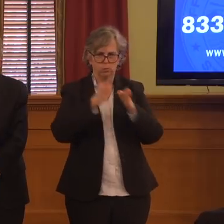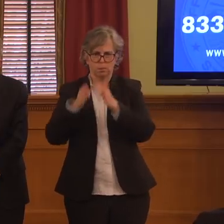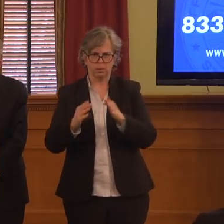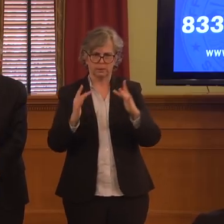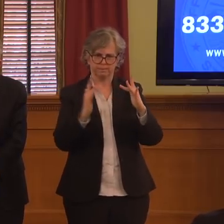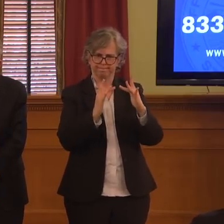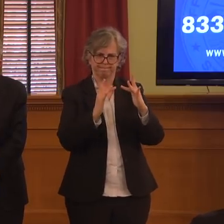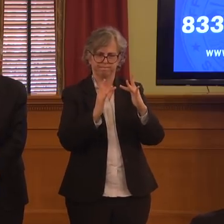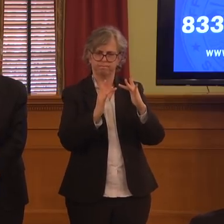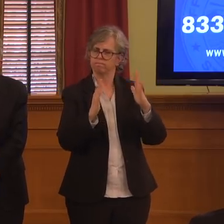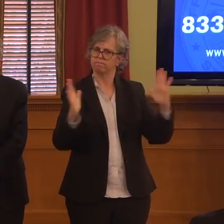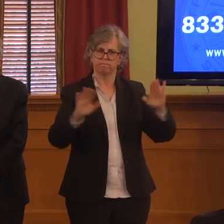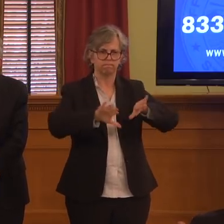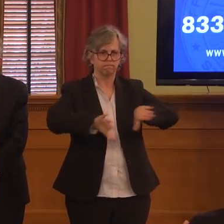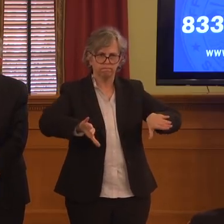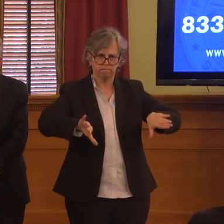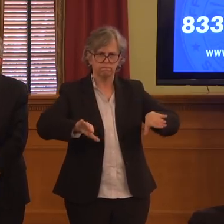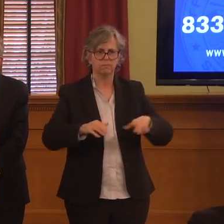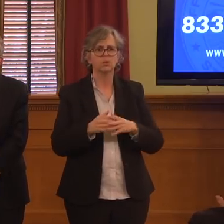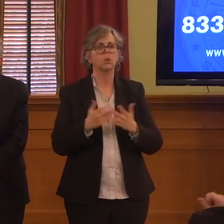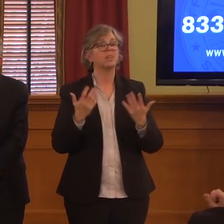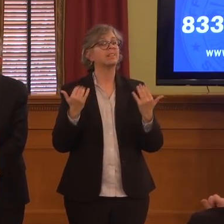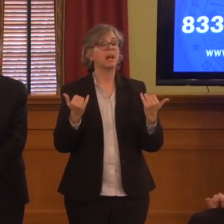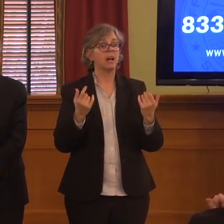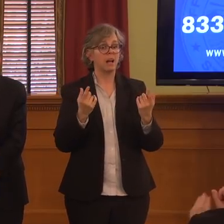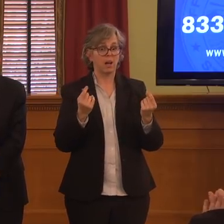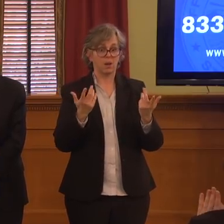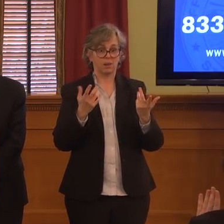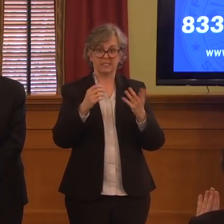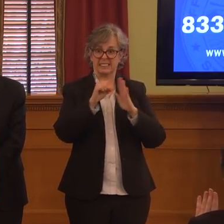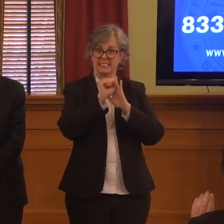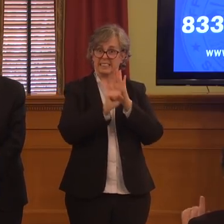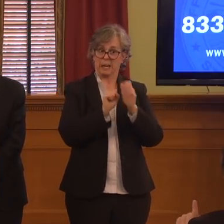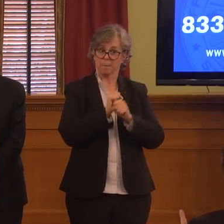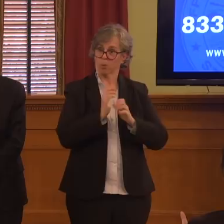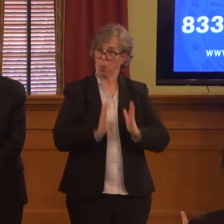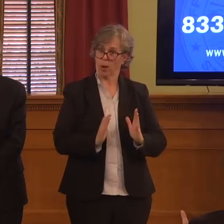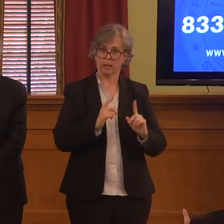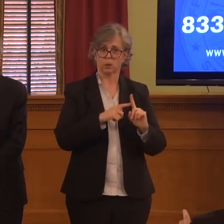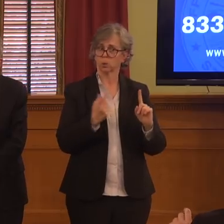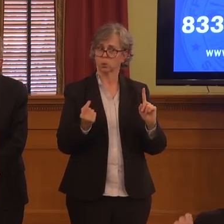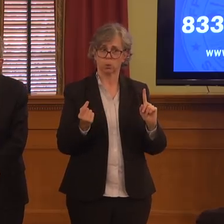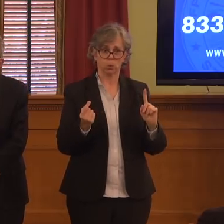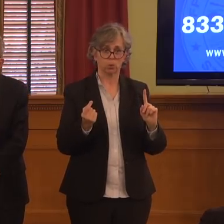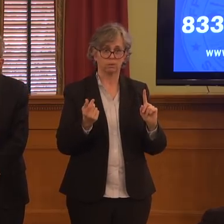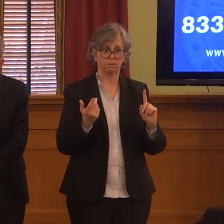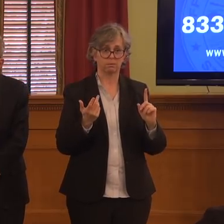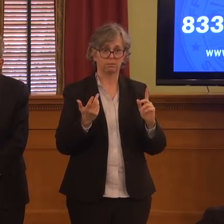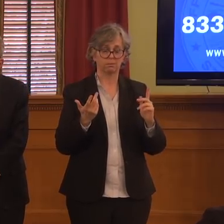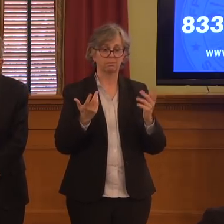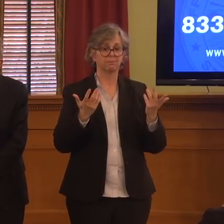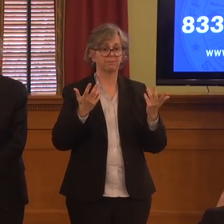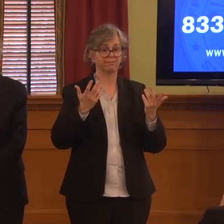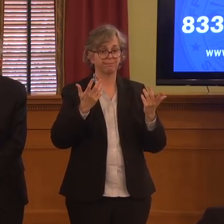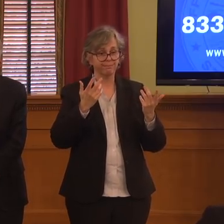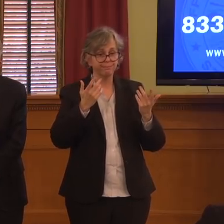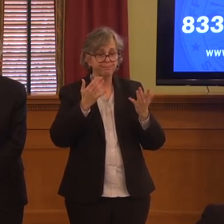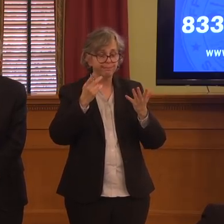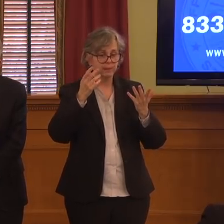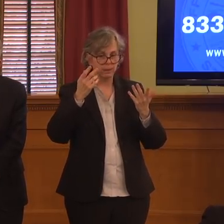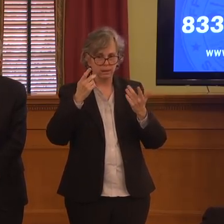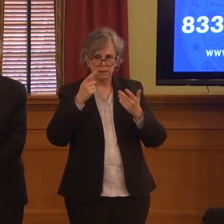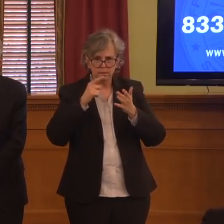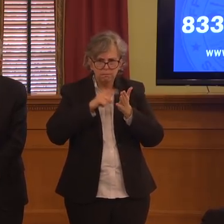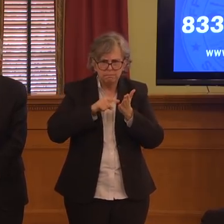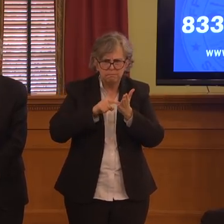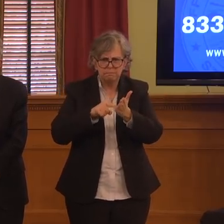state employees, the ability to timely inspect, regulate, and process compliance with